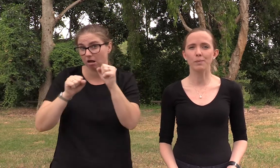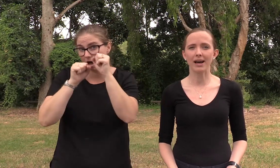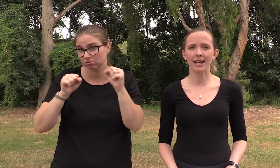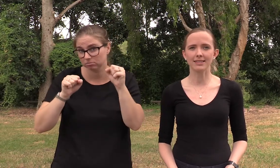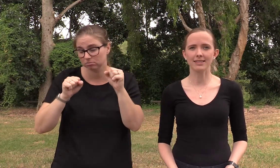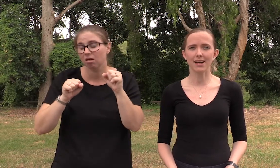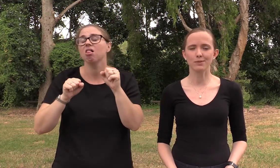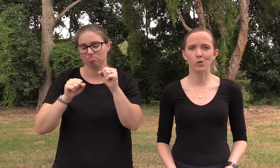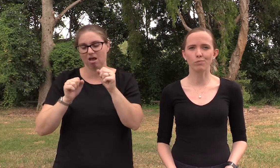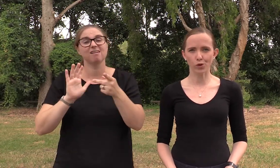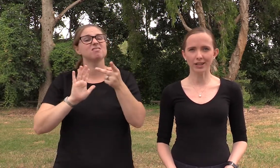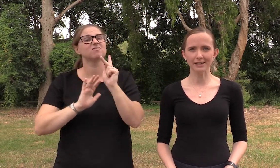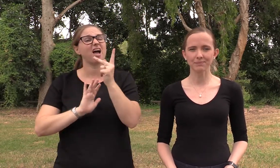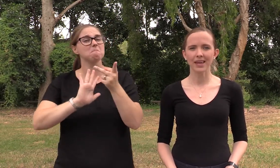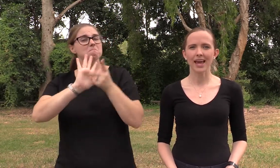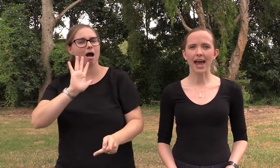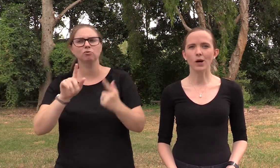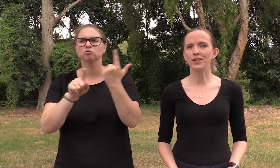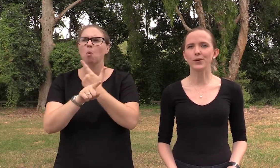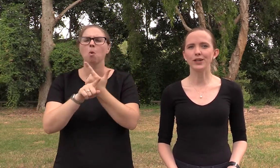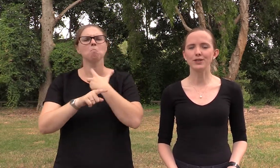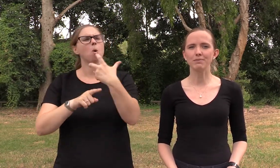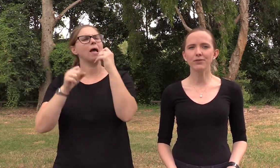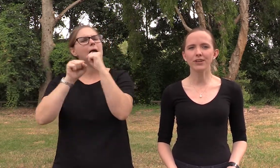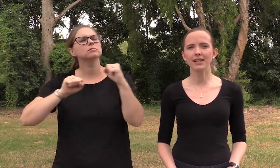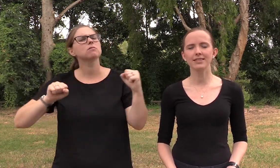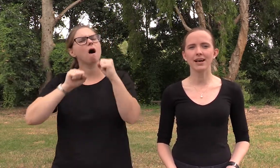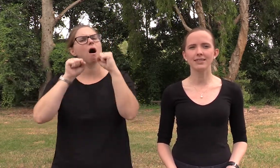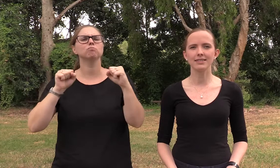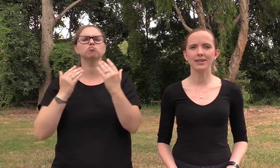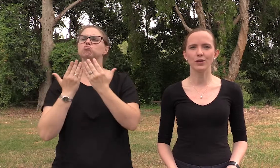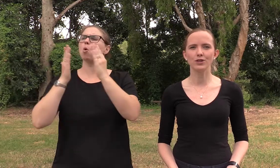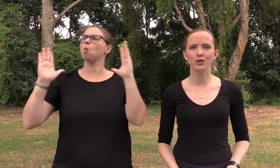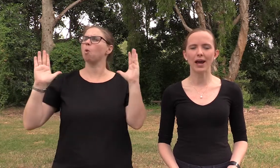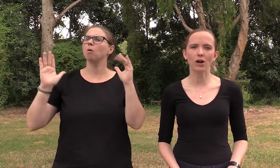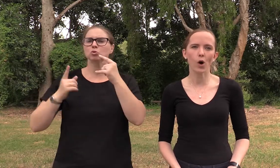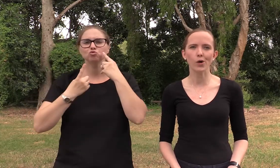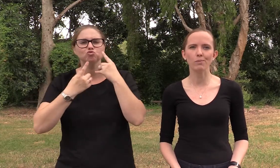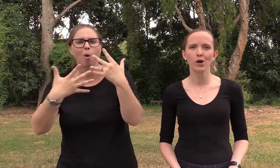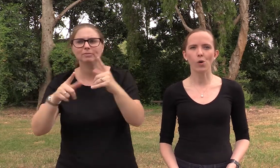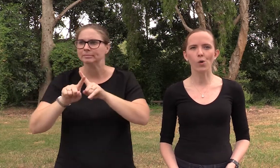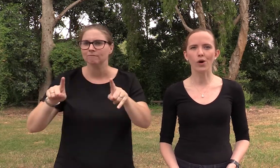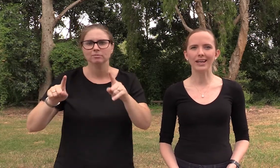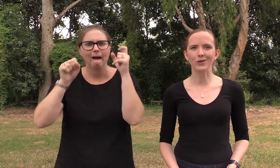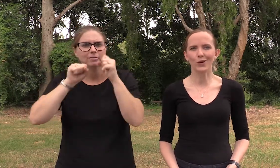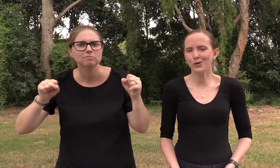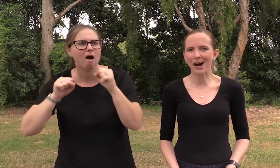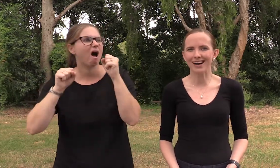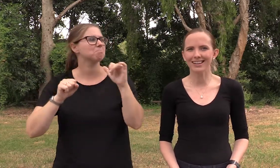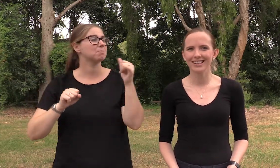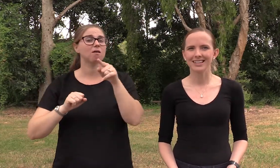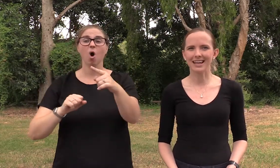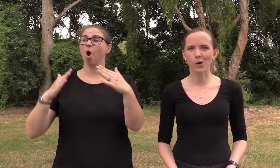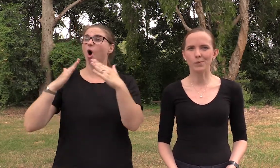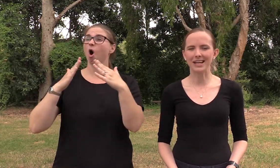to talk about exercise more broadly, and I'll be showing you some different exercises that you can do at home or in your local